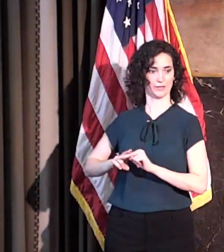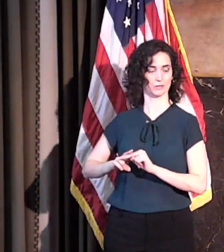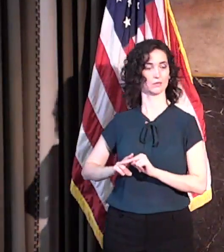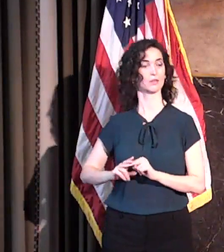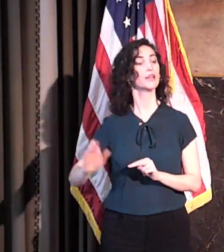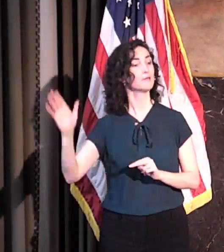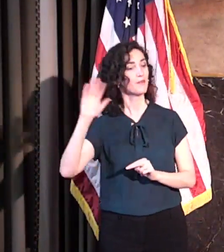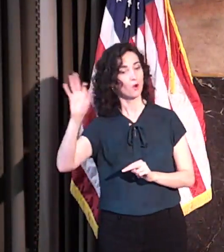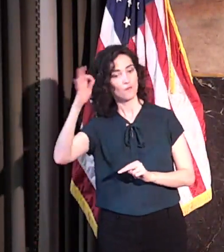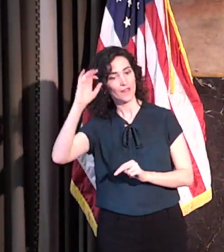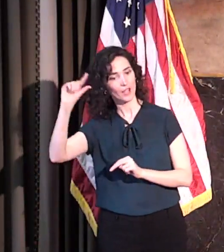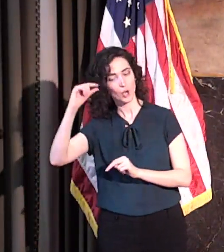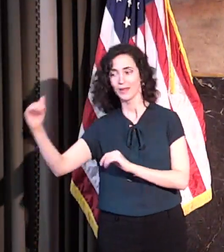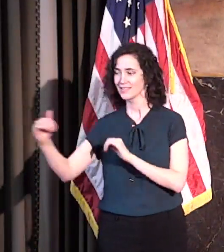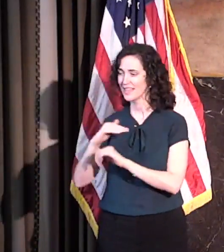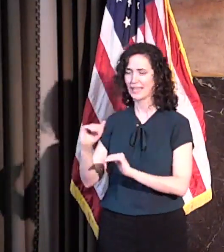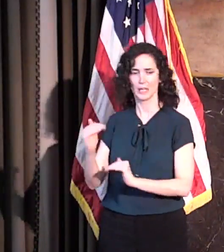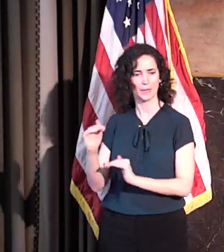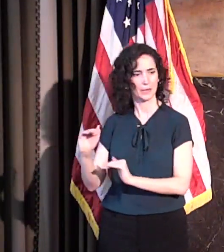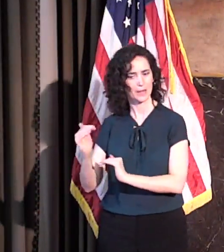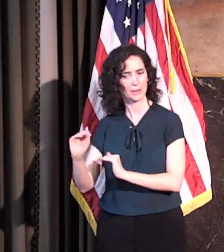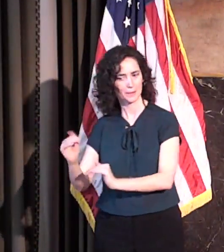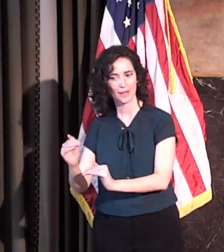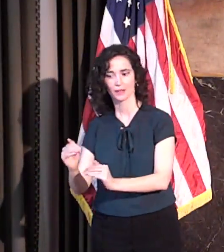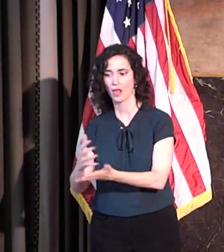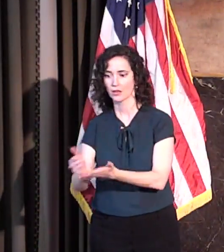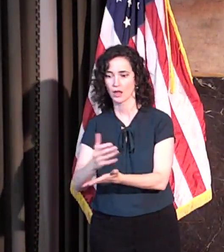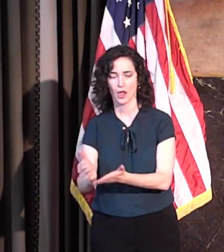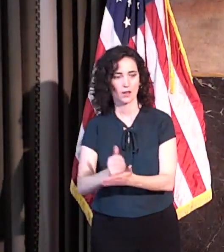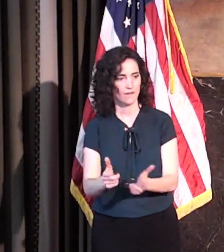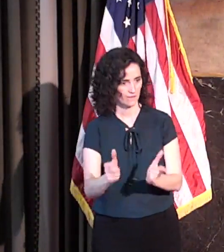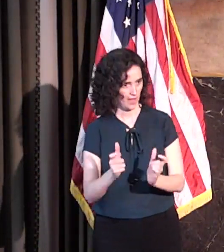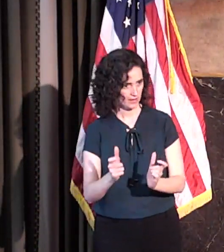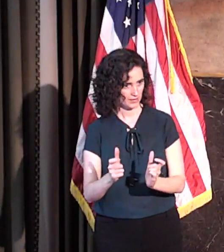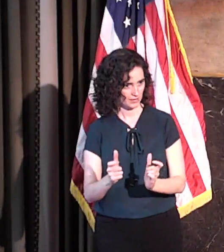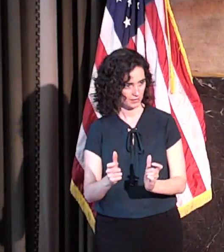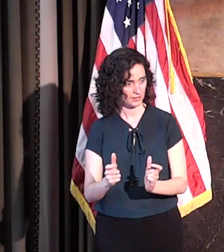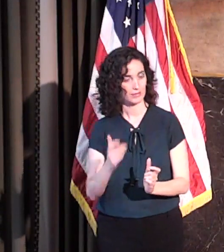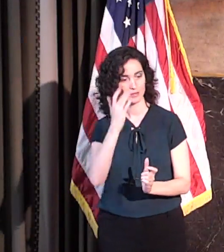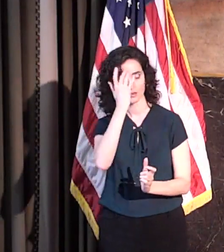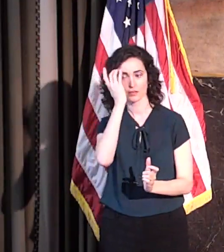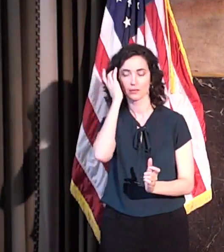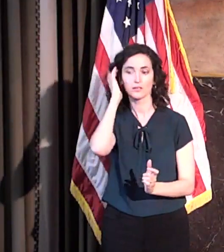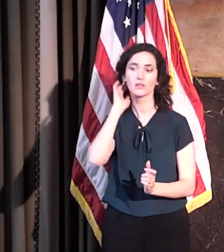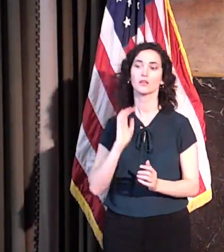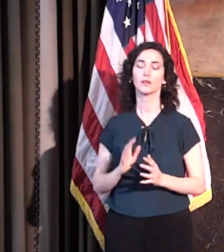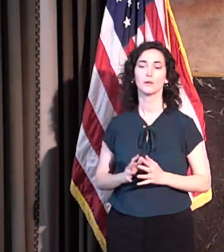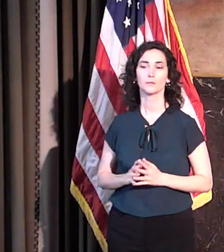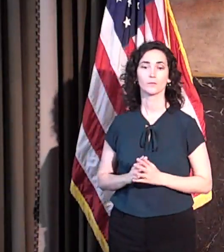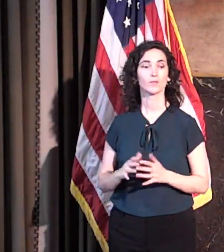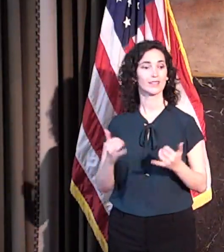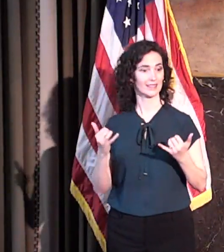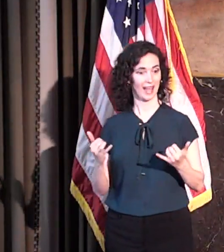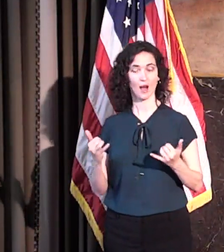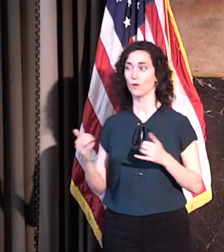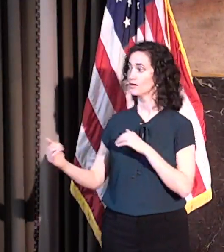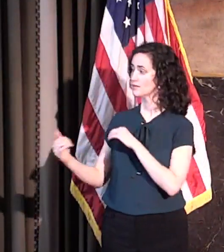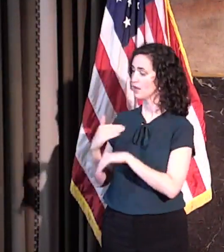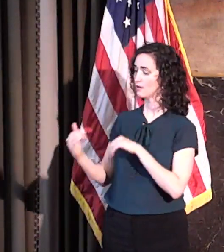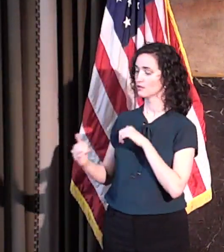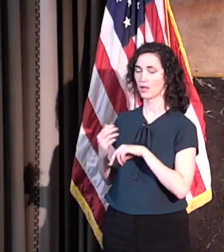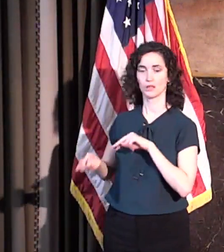very limited, and we were moving it out quite quickly. Looking forward, the amount that we're going to be receiving is going to continue to increase. And not only